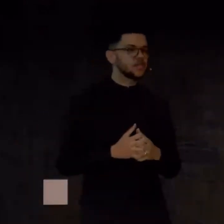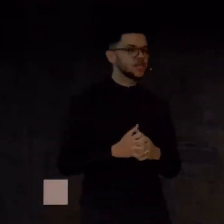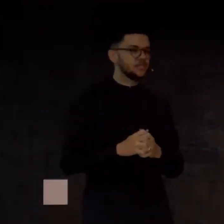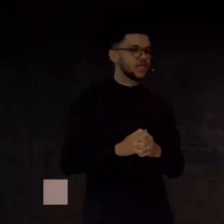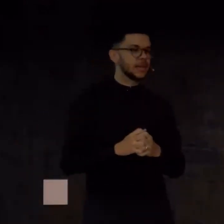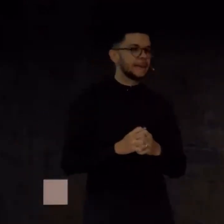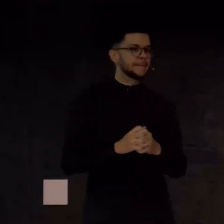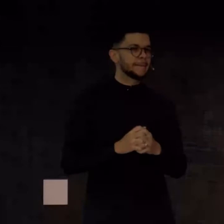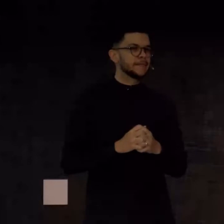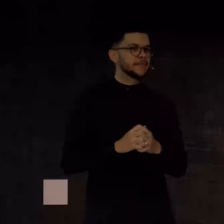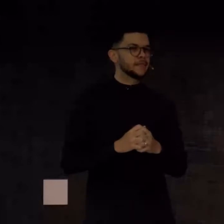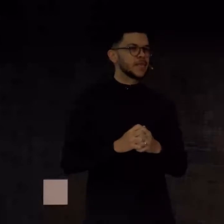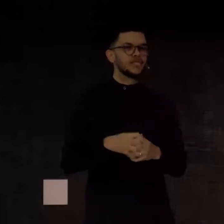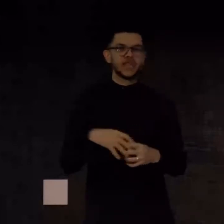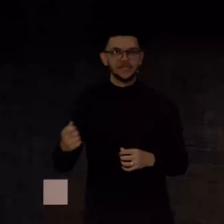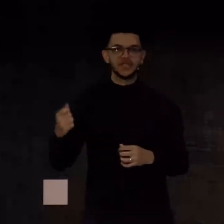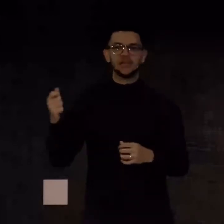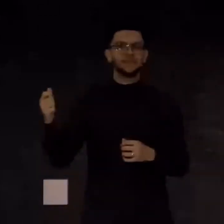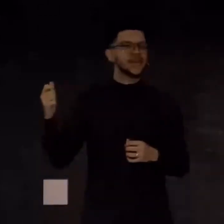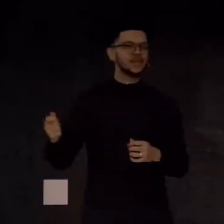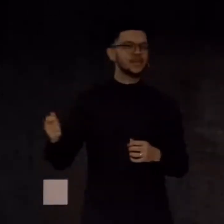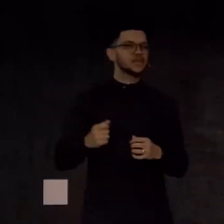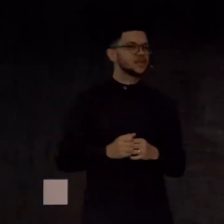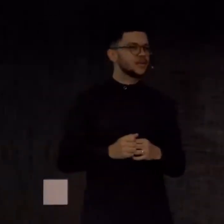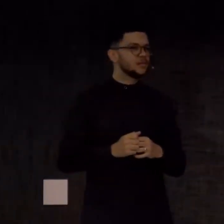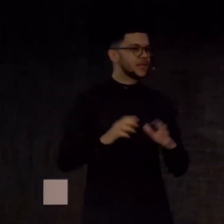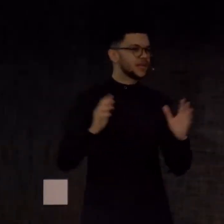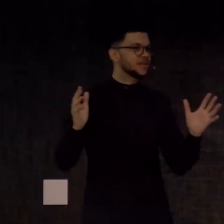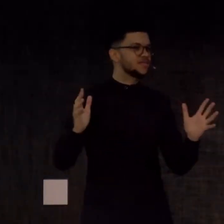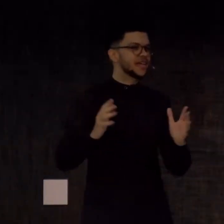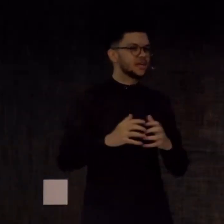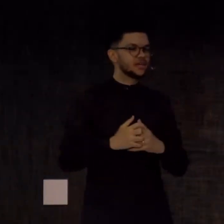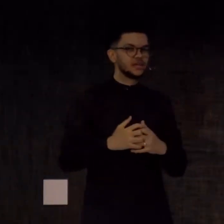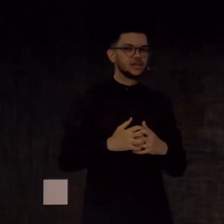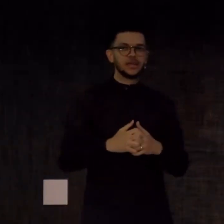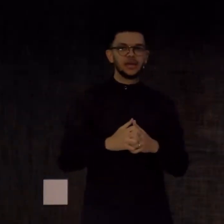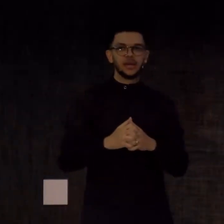service delivery, even if some benevolent political figure